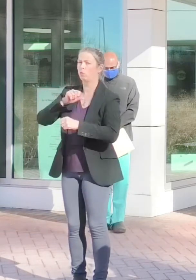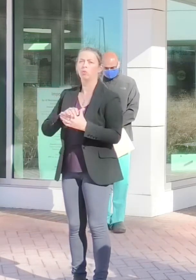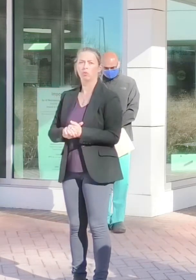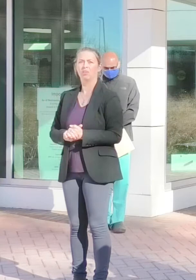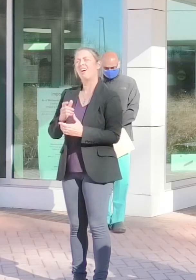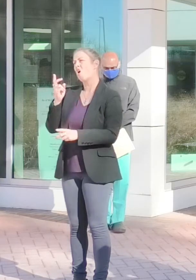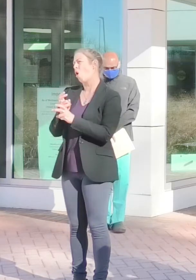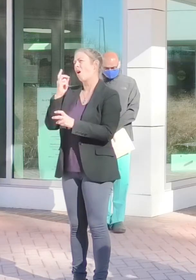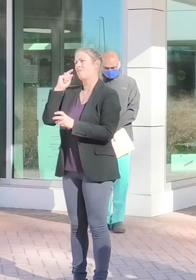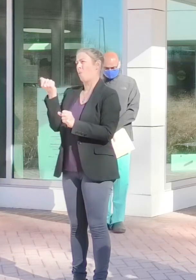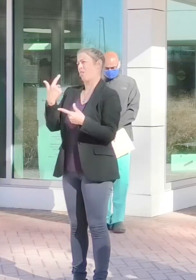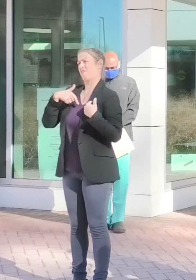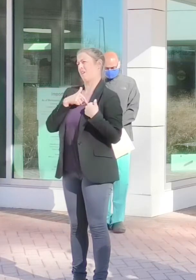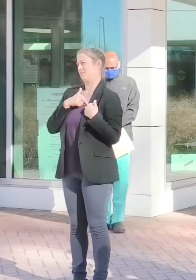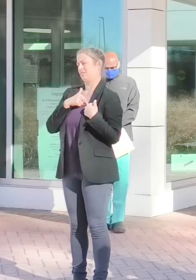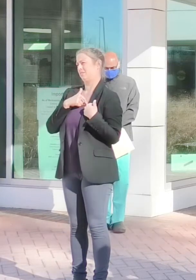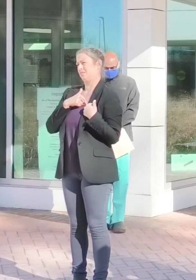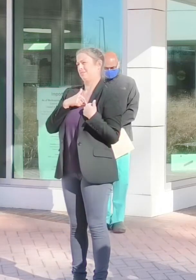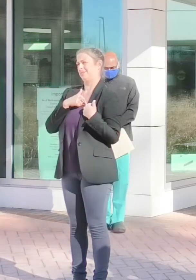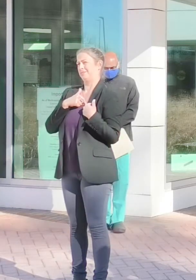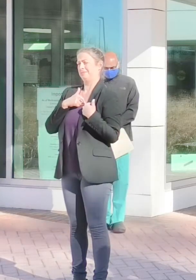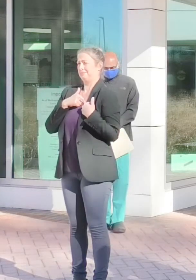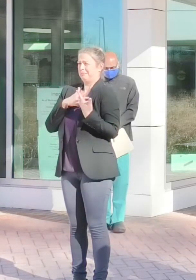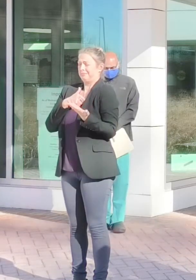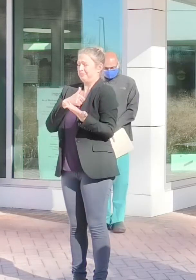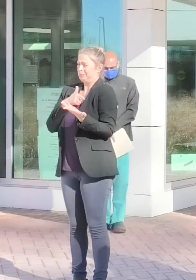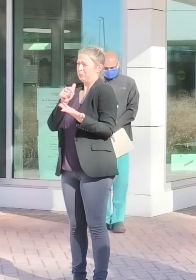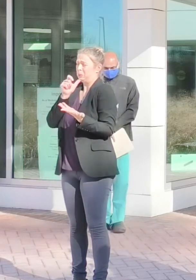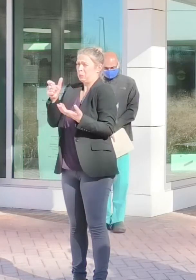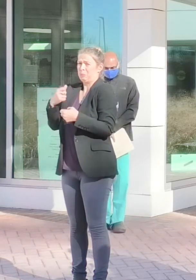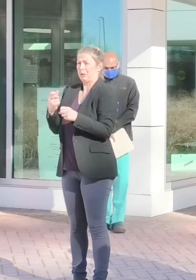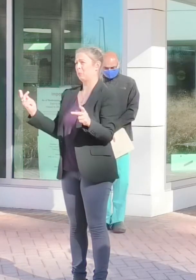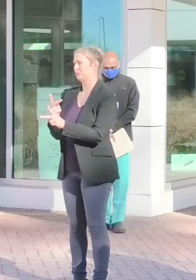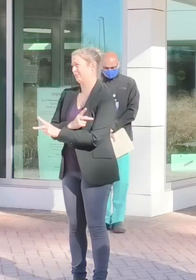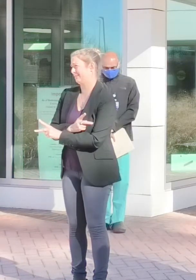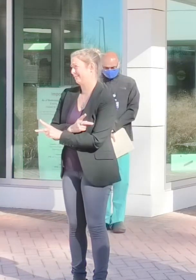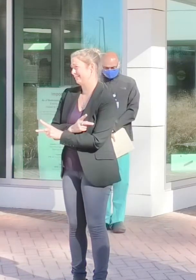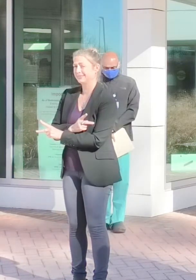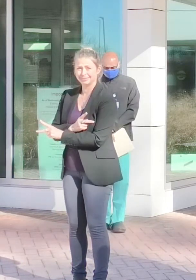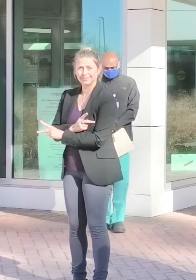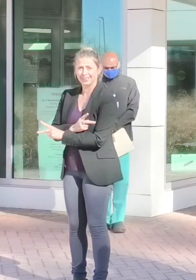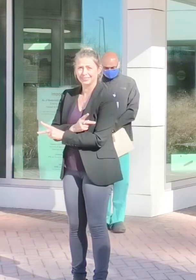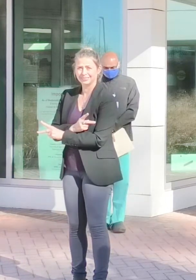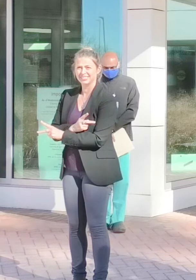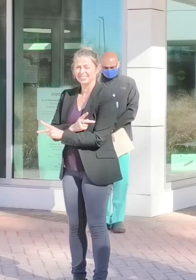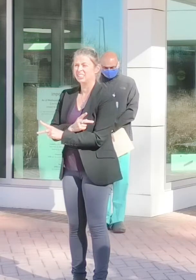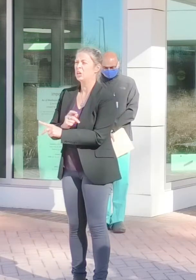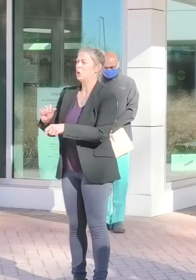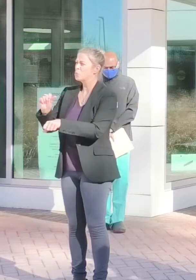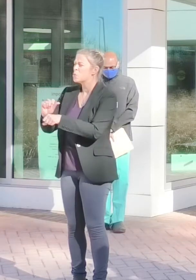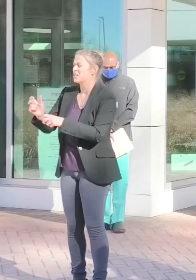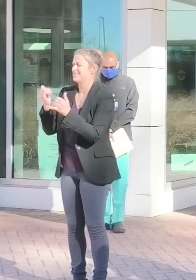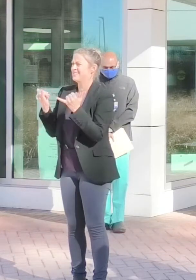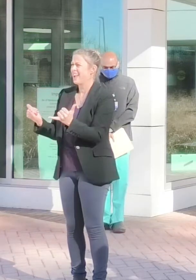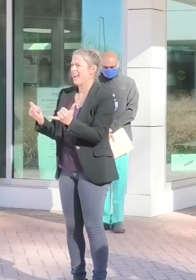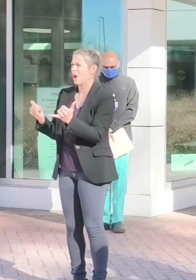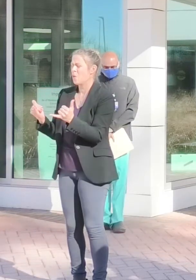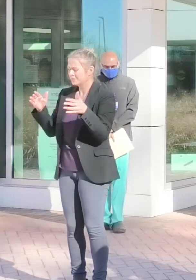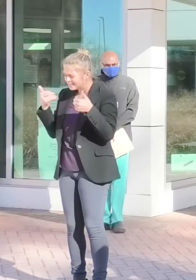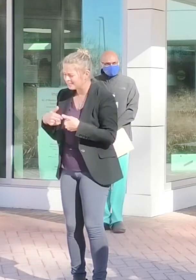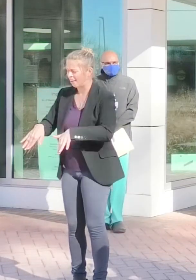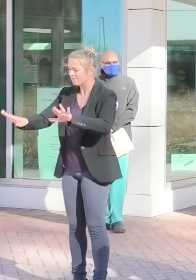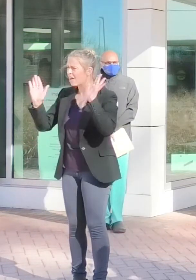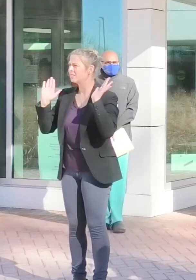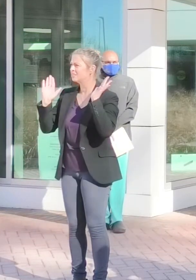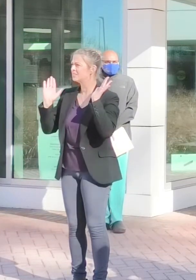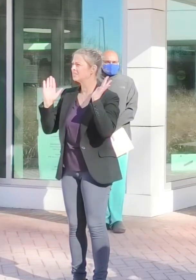no reason to make it even harder on one another. Let's do the tough work now, make the difficult